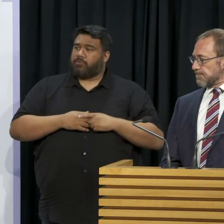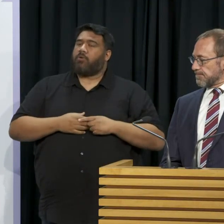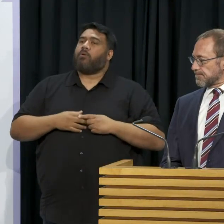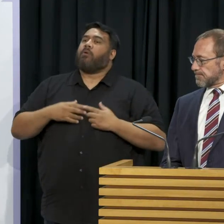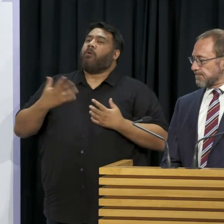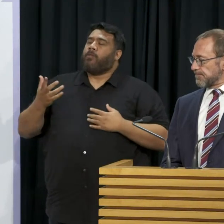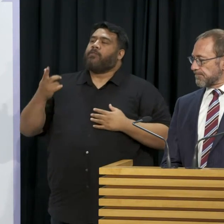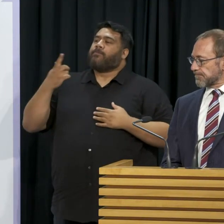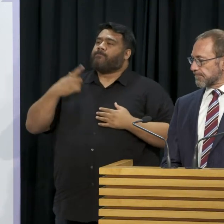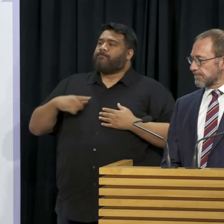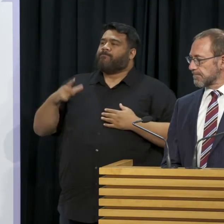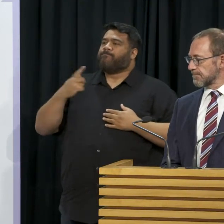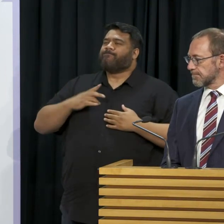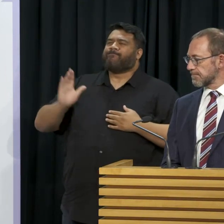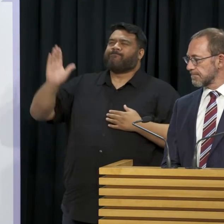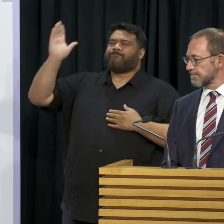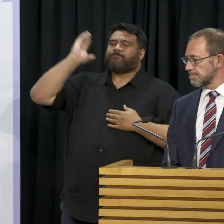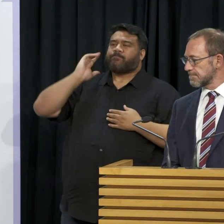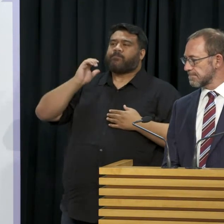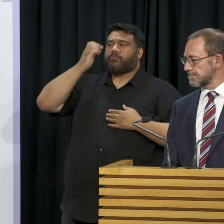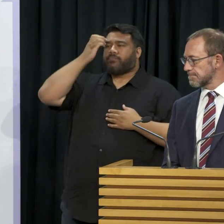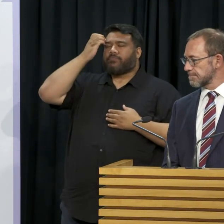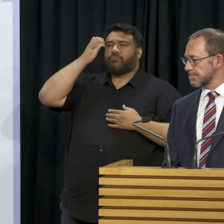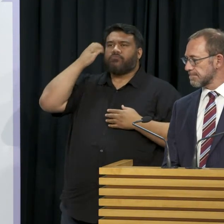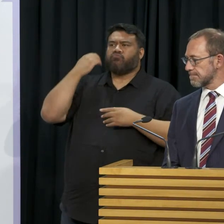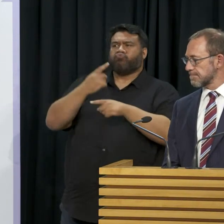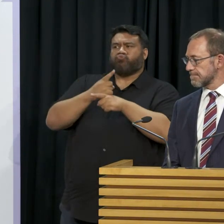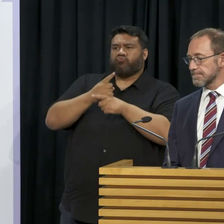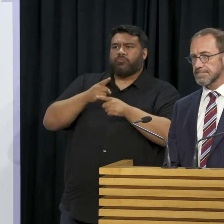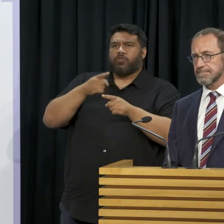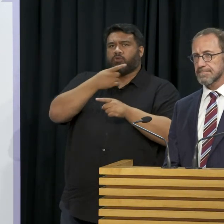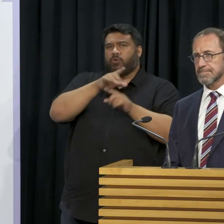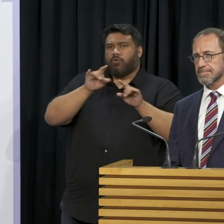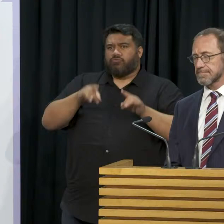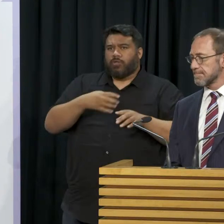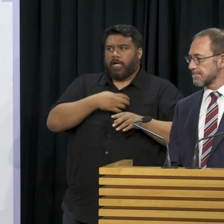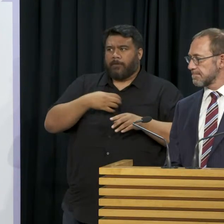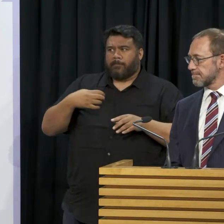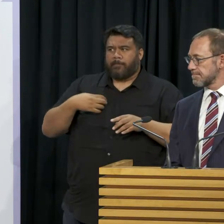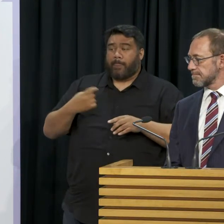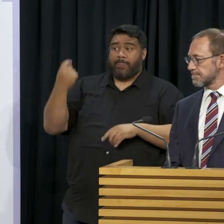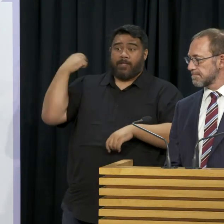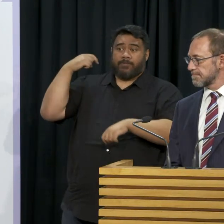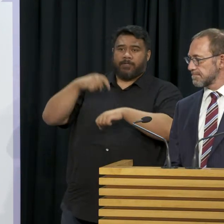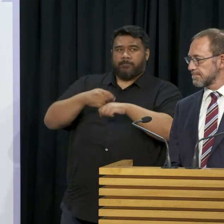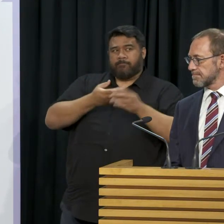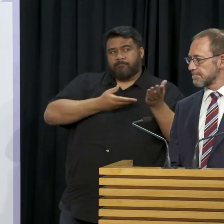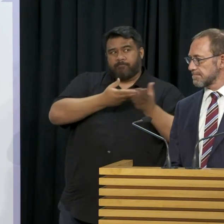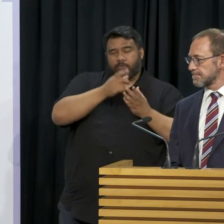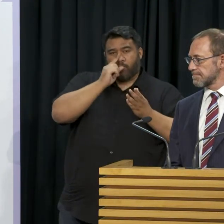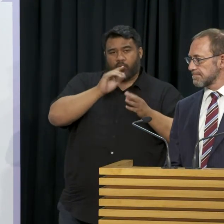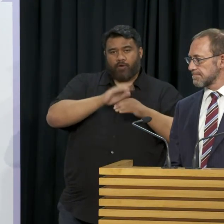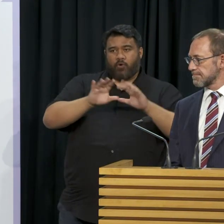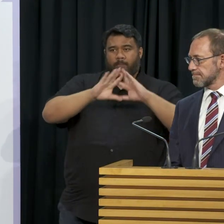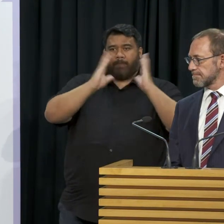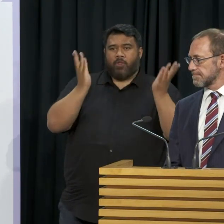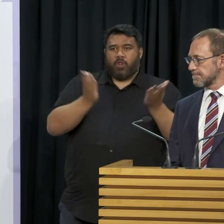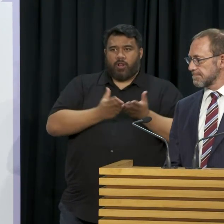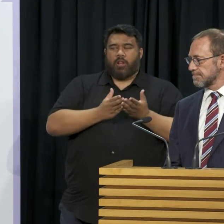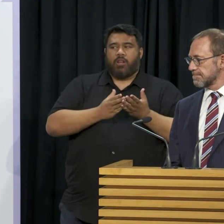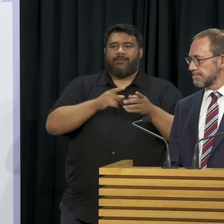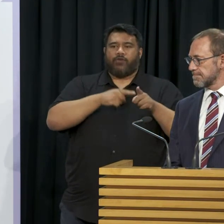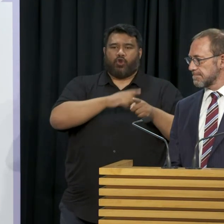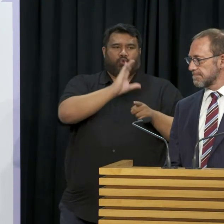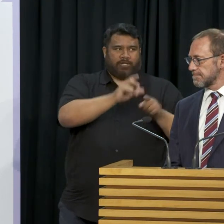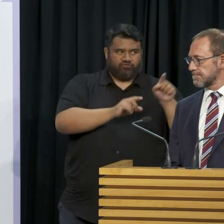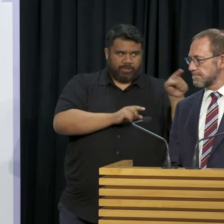reasons why original talks with our counterparts in Australia were at a country-by-country level.